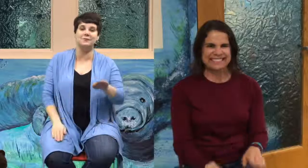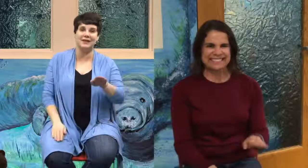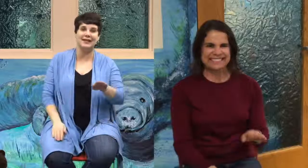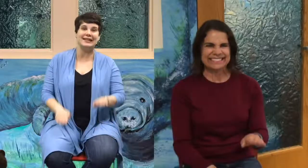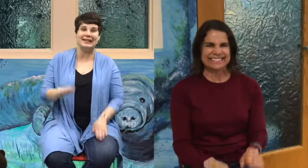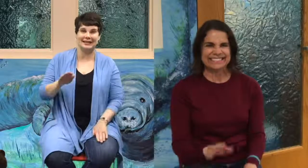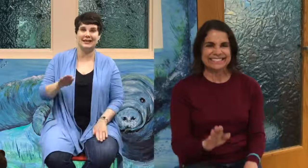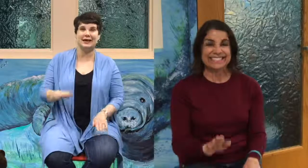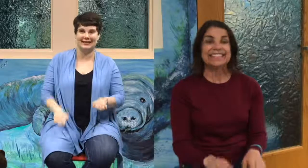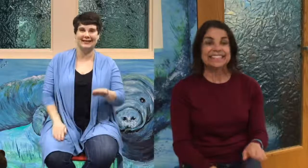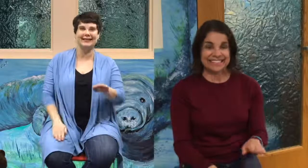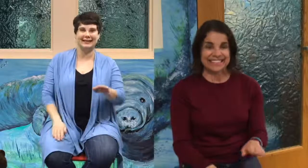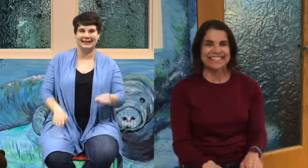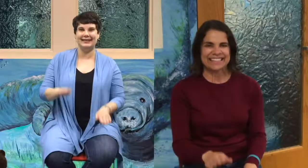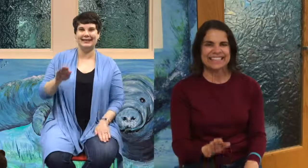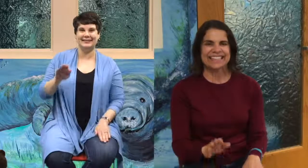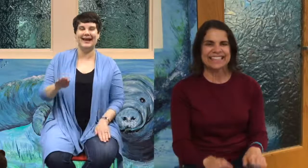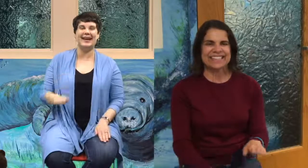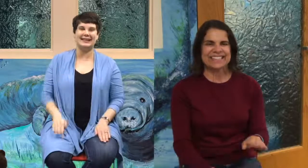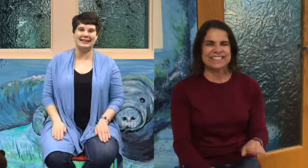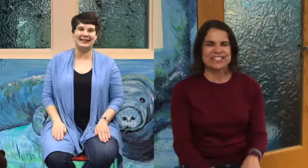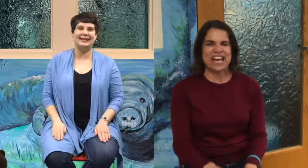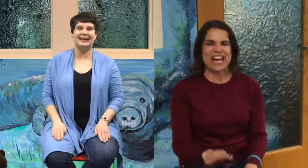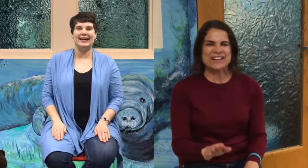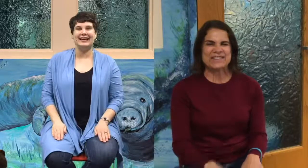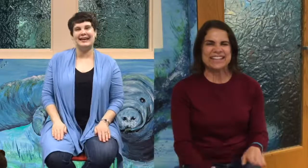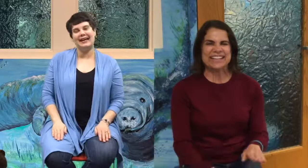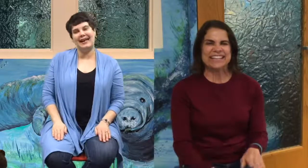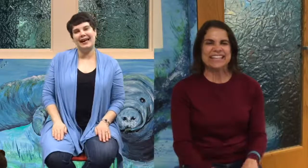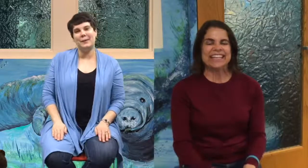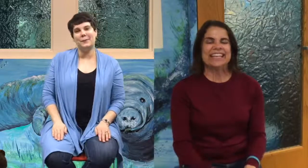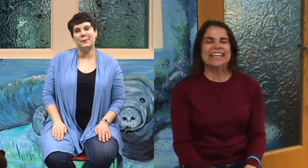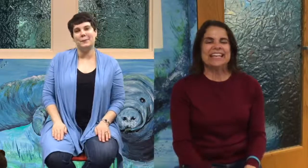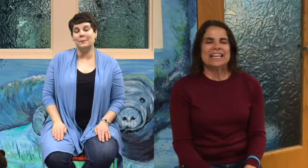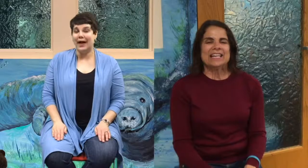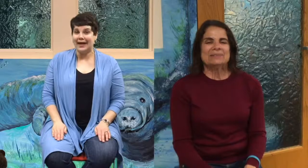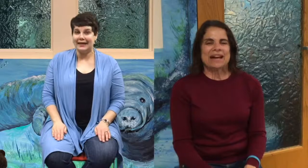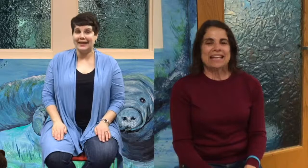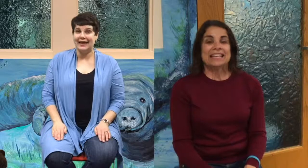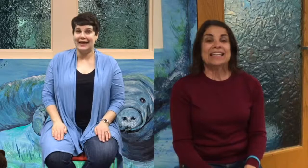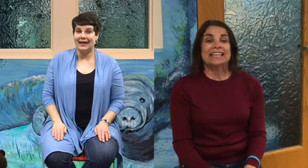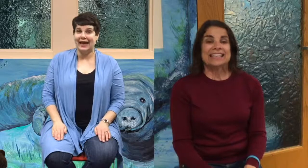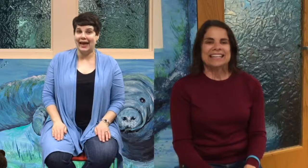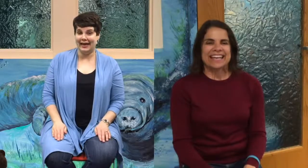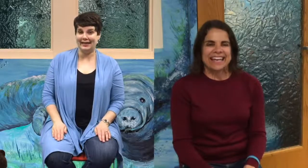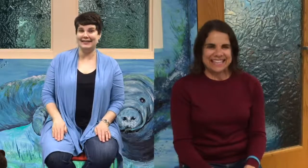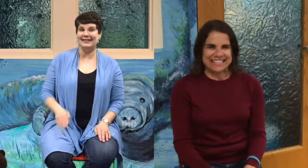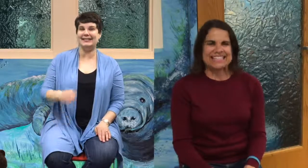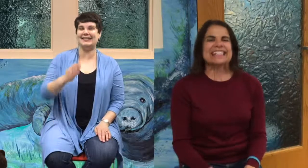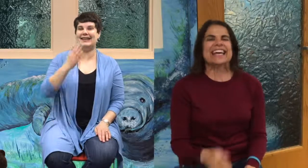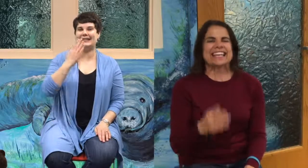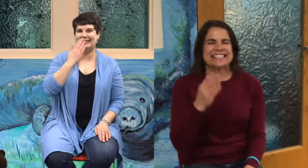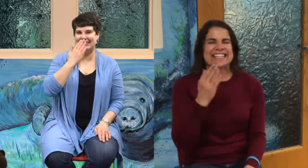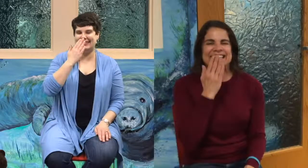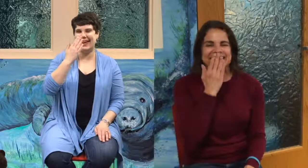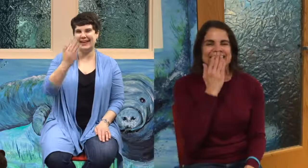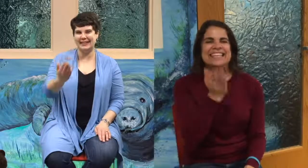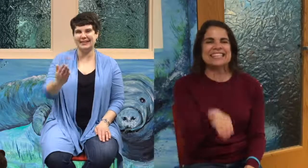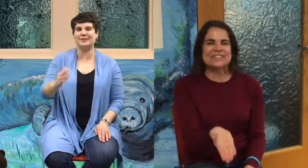feet? Great. Good job. My head says thank you with